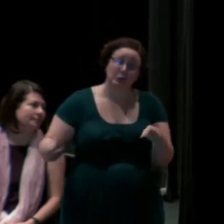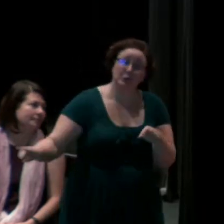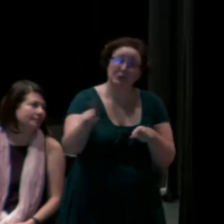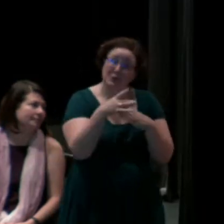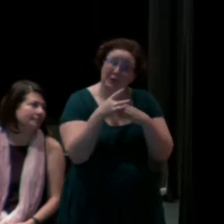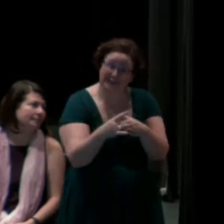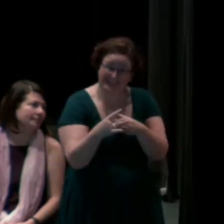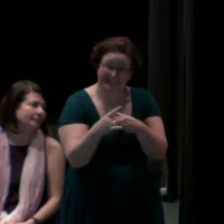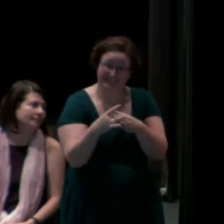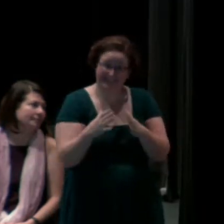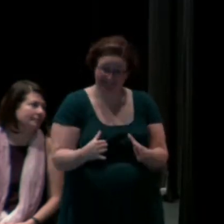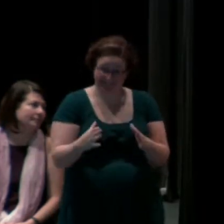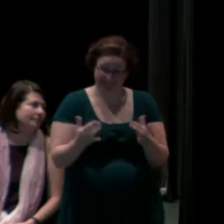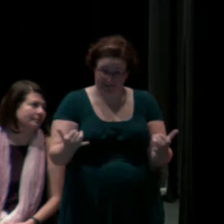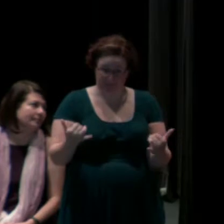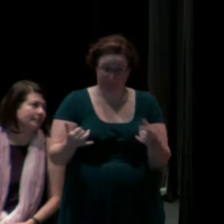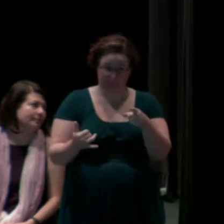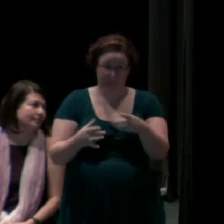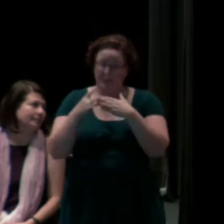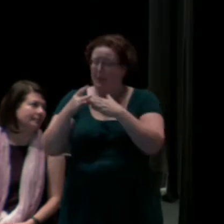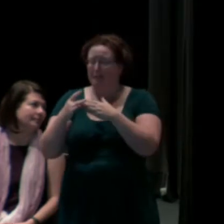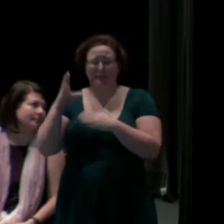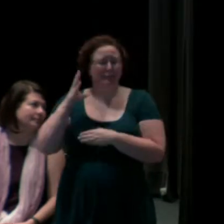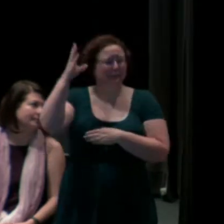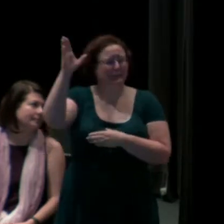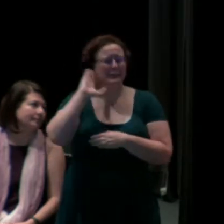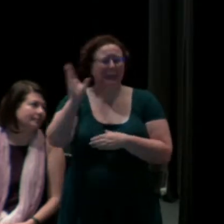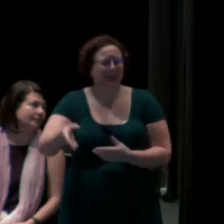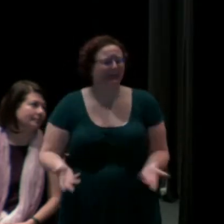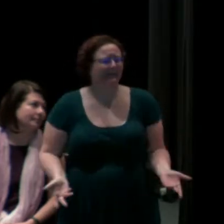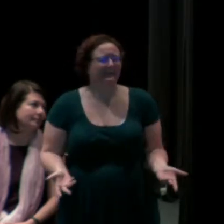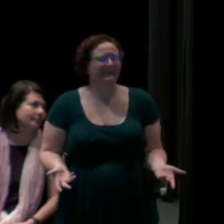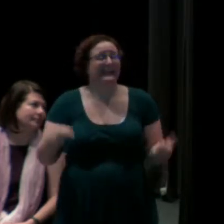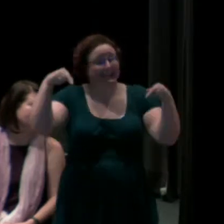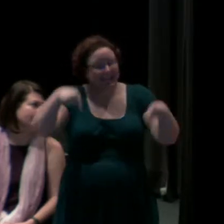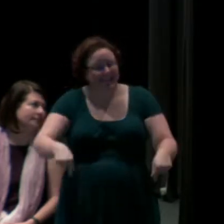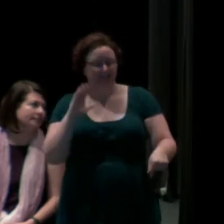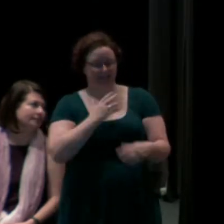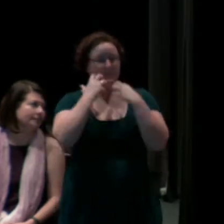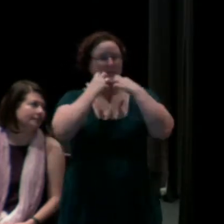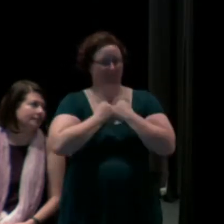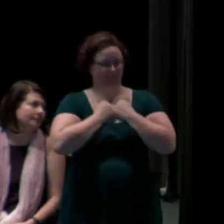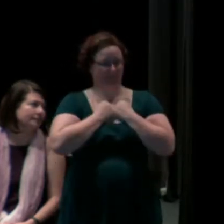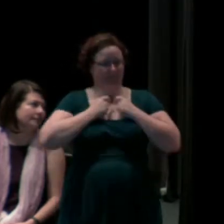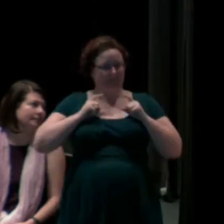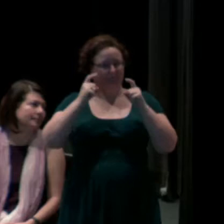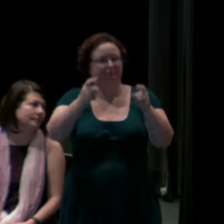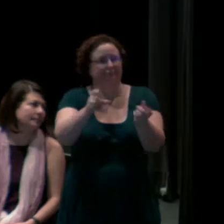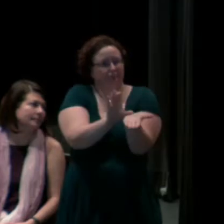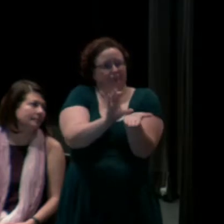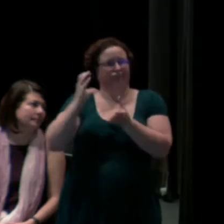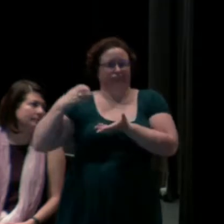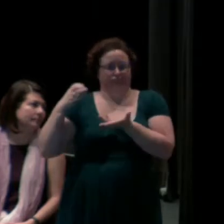leaders today. You clearly are our leaders of the future. These are the values we want you to take out into the